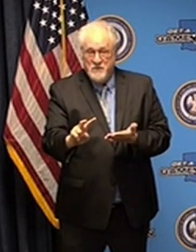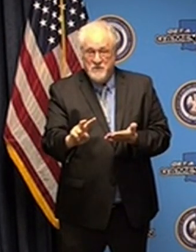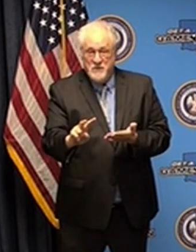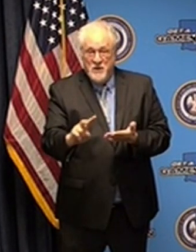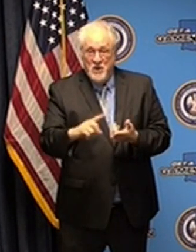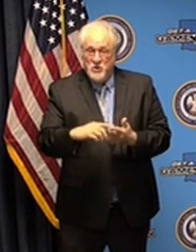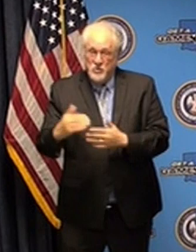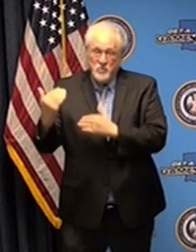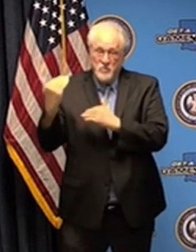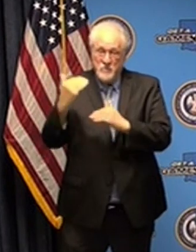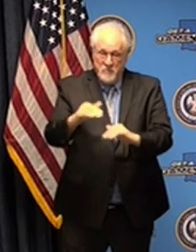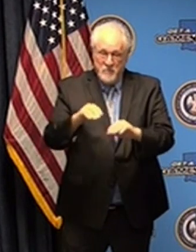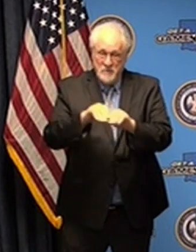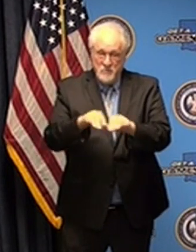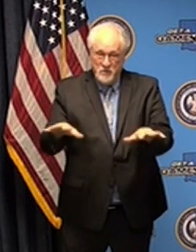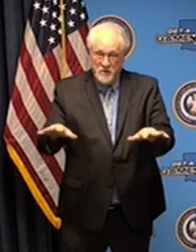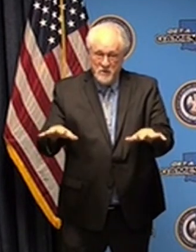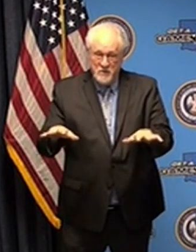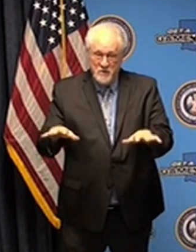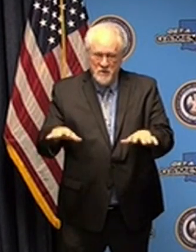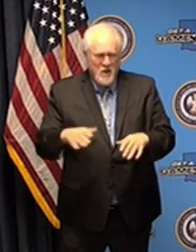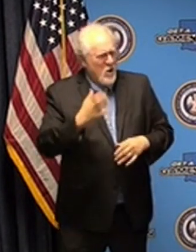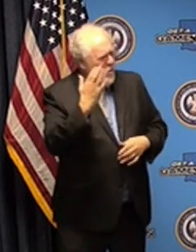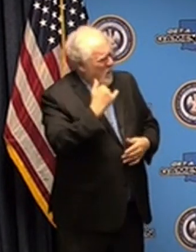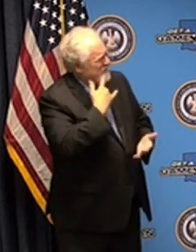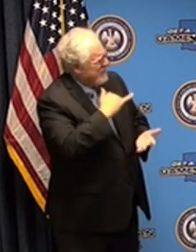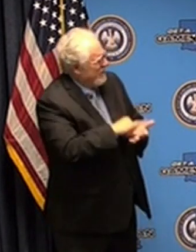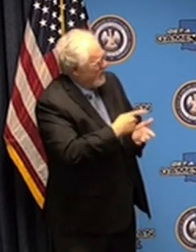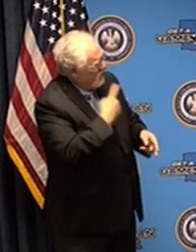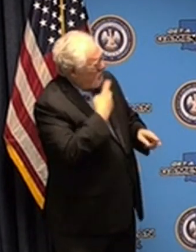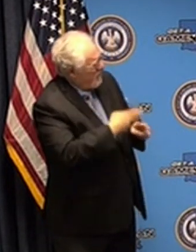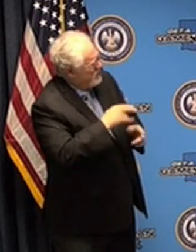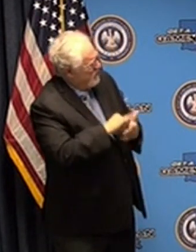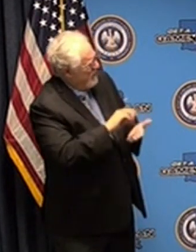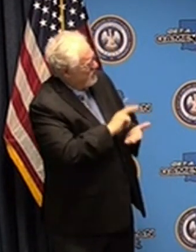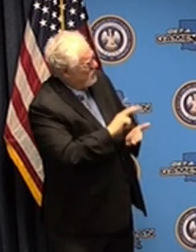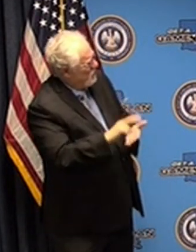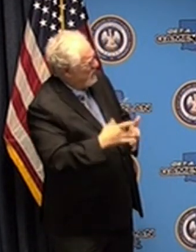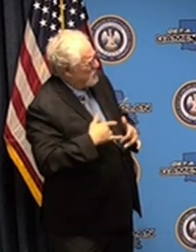to minimize this spread. Why do you say that? You mentioned that earlier. We